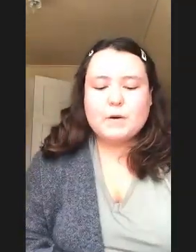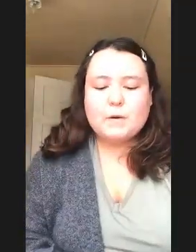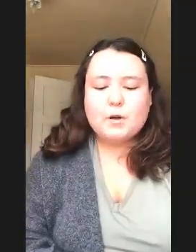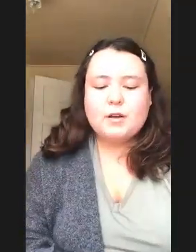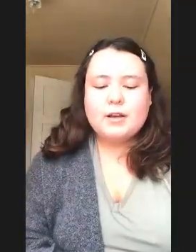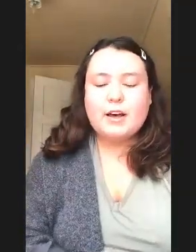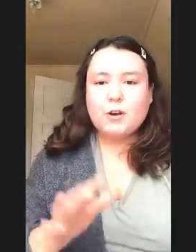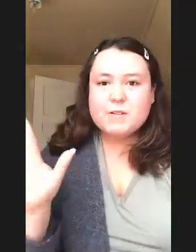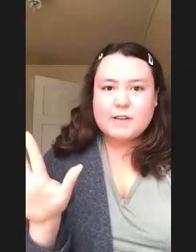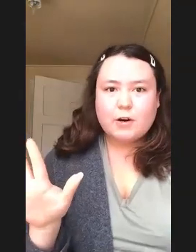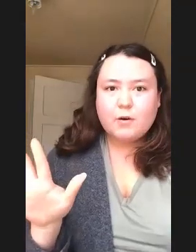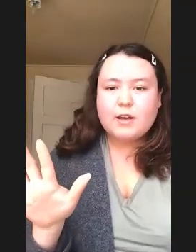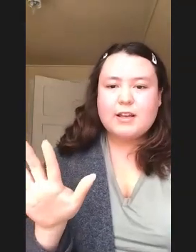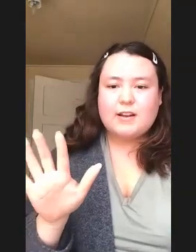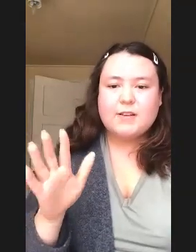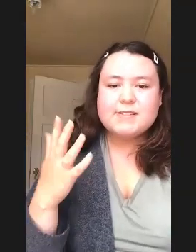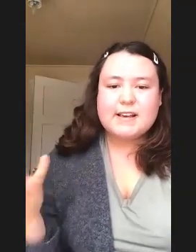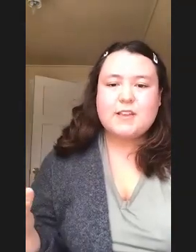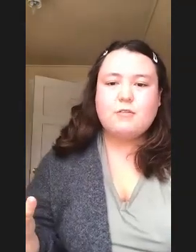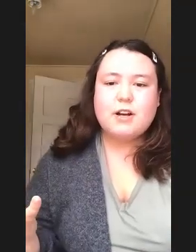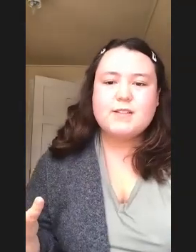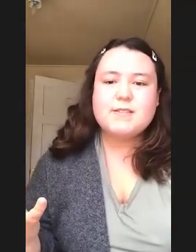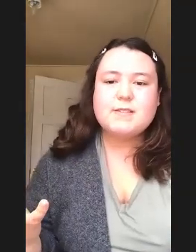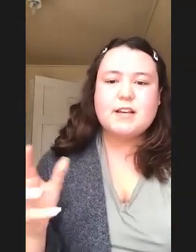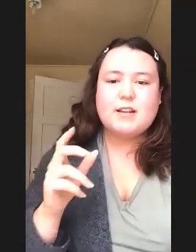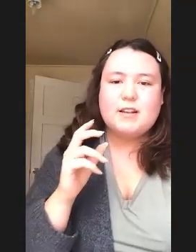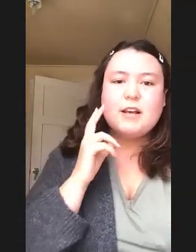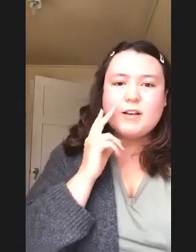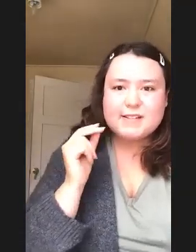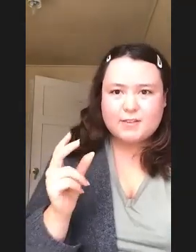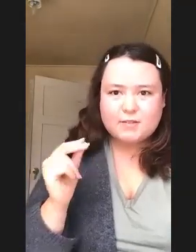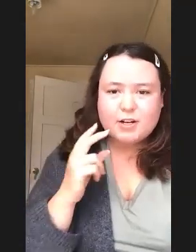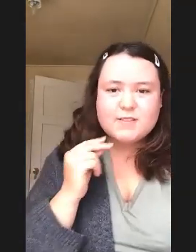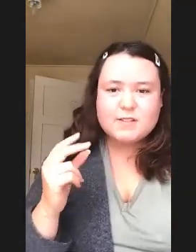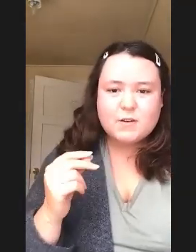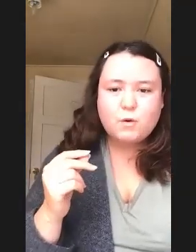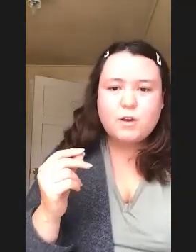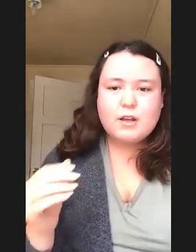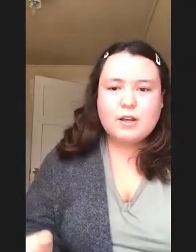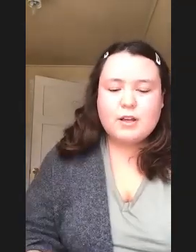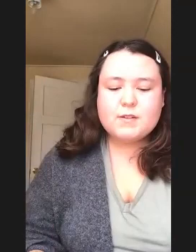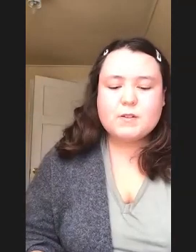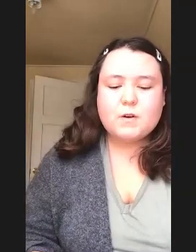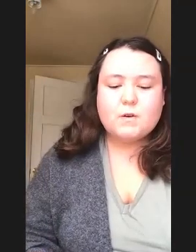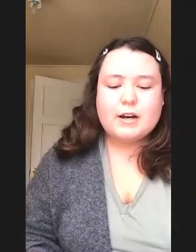So I'll go slow and I'll say the words and I'll sign the words too. So